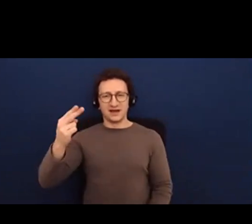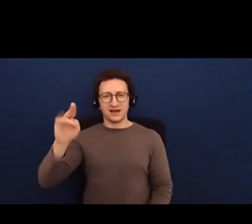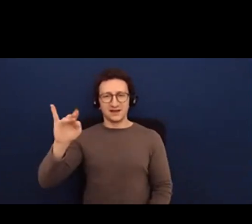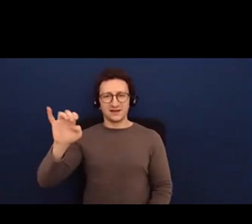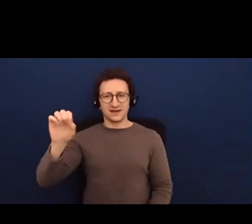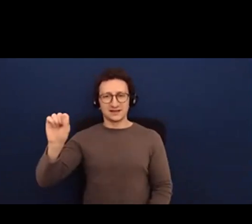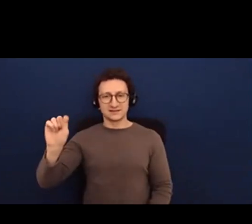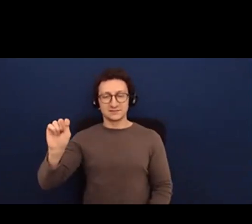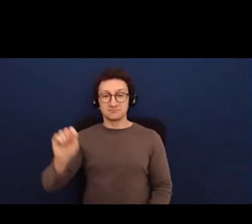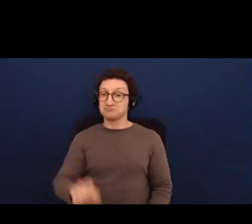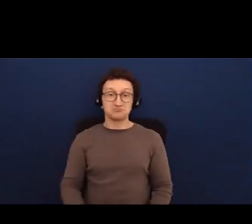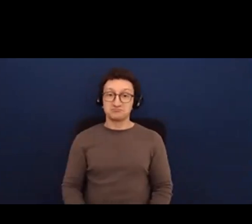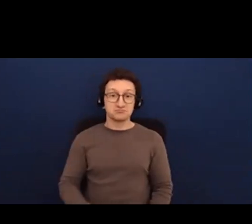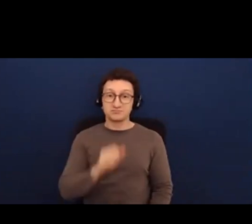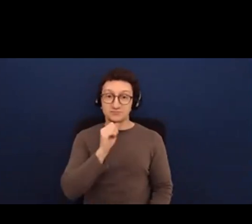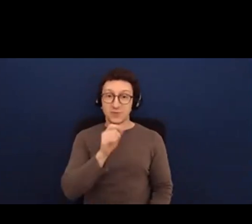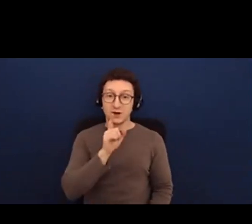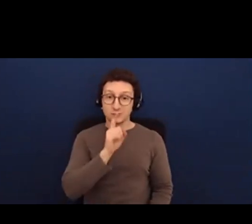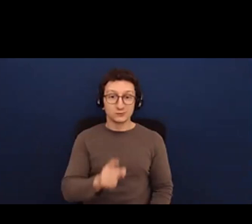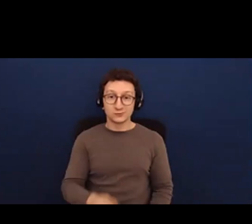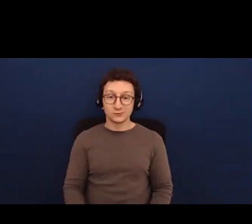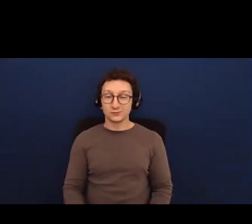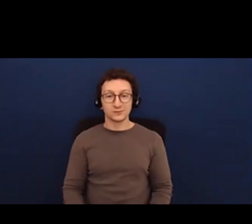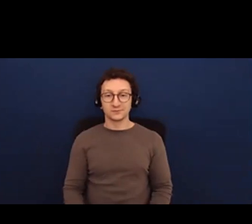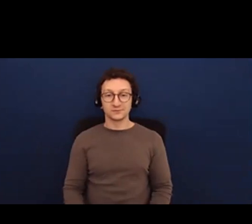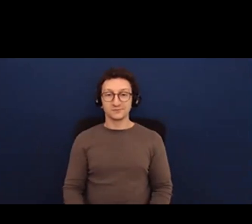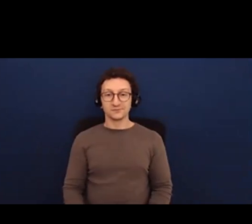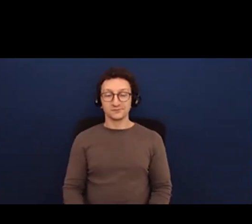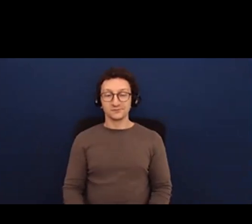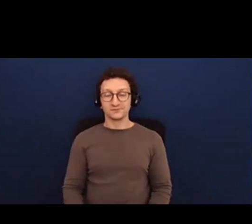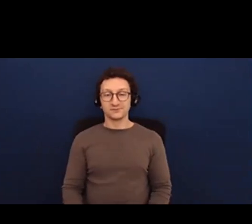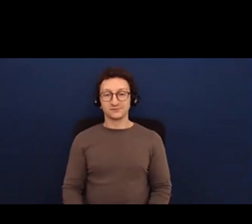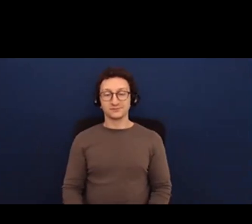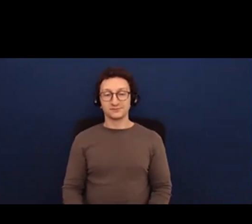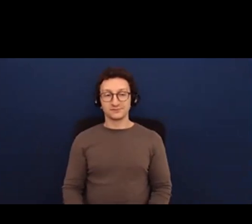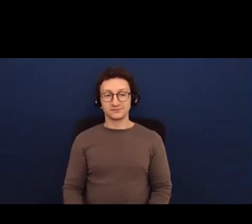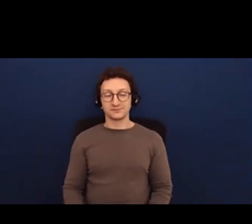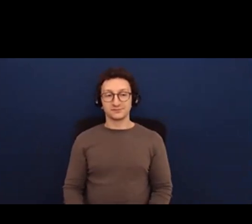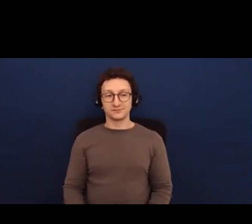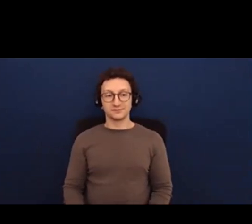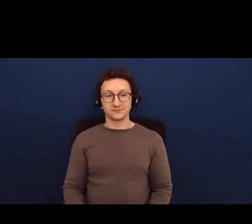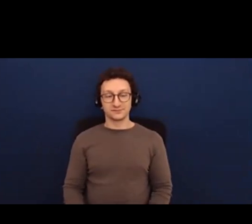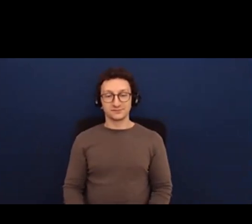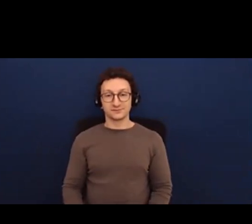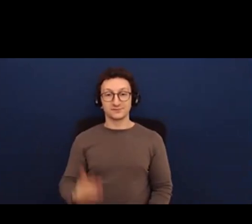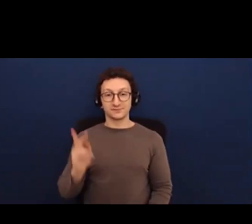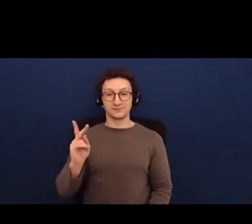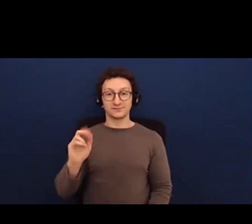very far from being an atheist. The core of